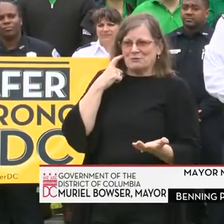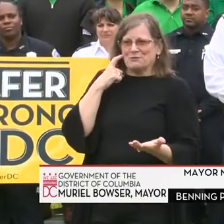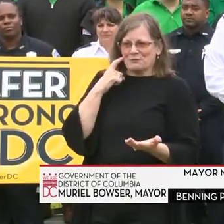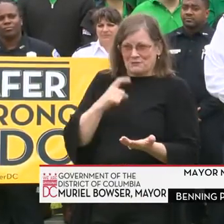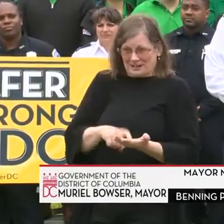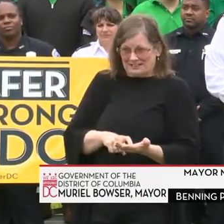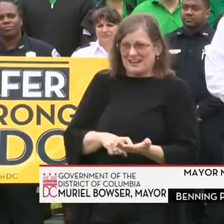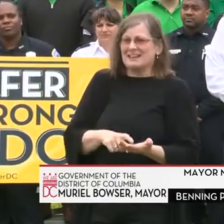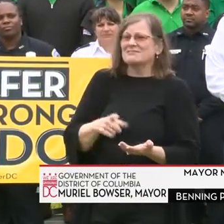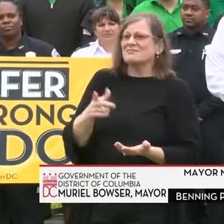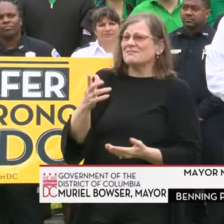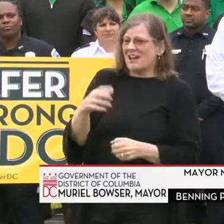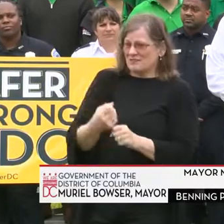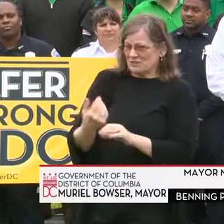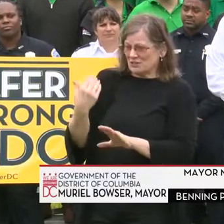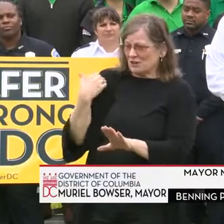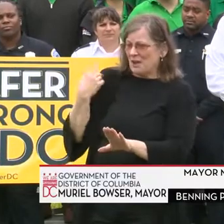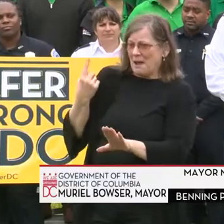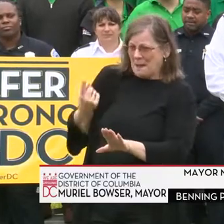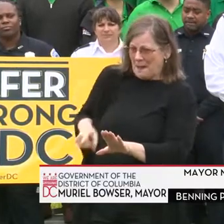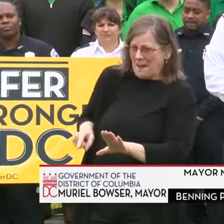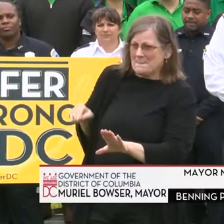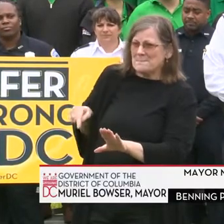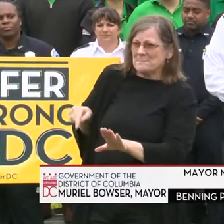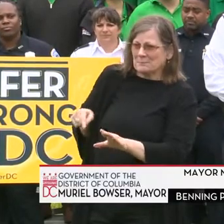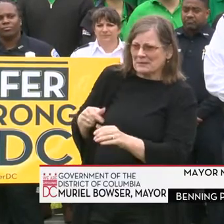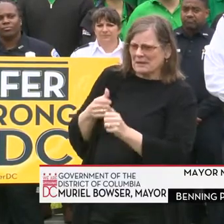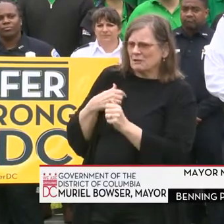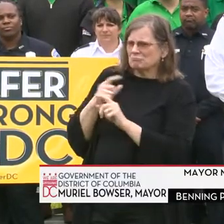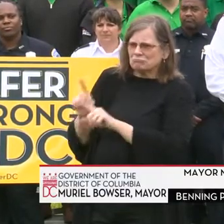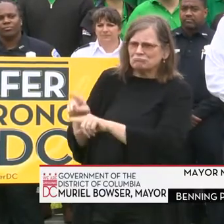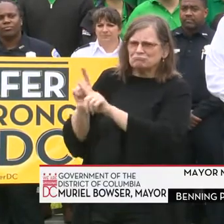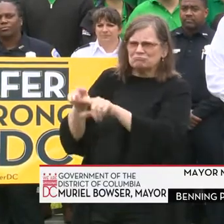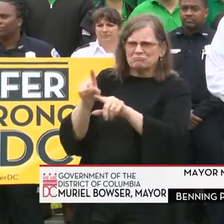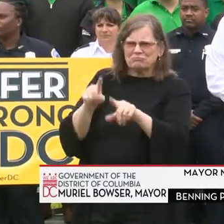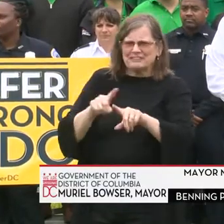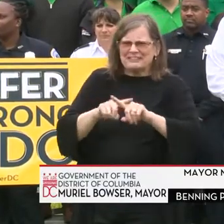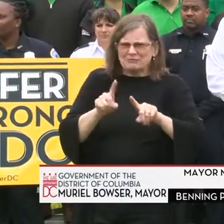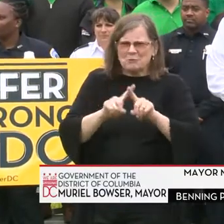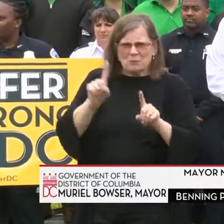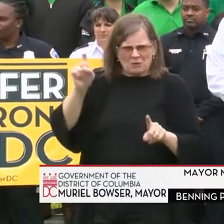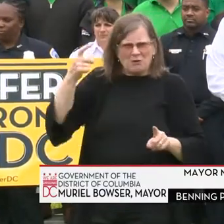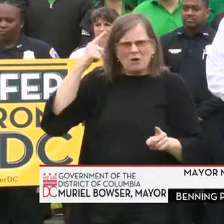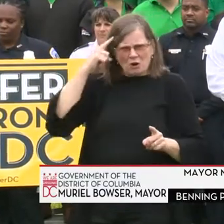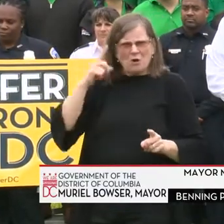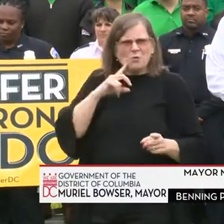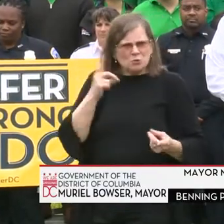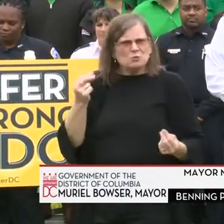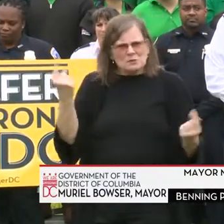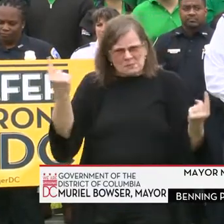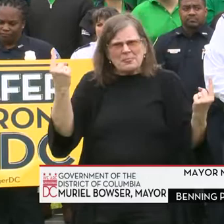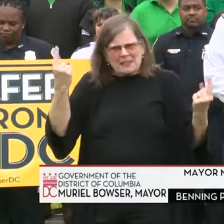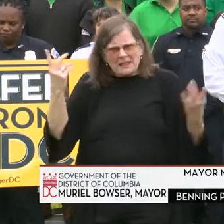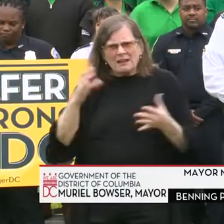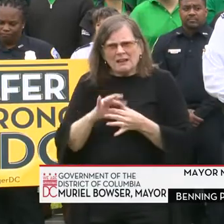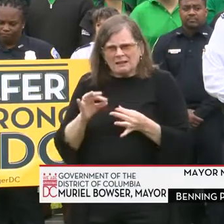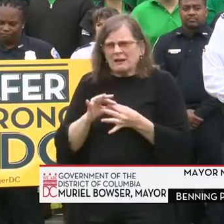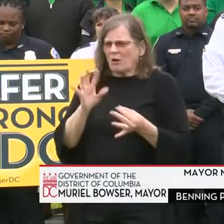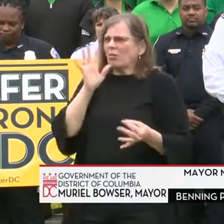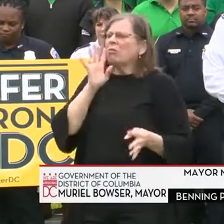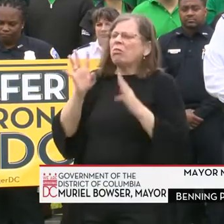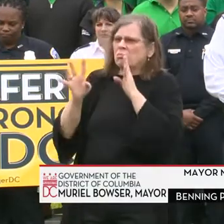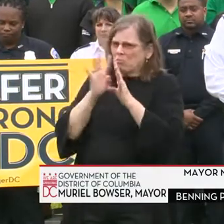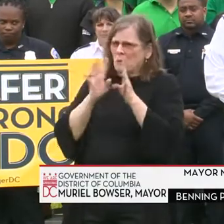when I went in every neighborhood in Ward 7 that people didn't believe that the government would do what it said it would do. And the only way to change